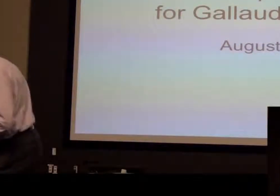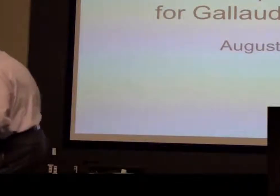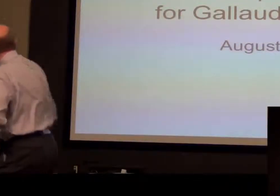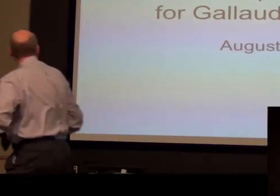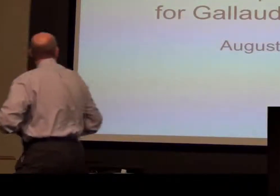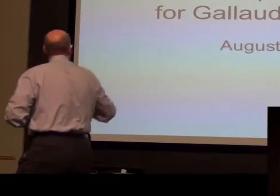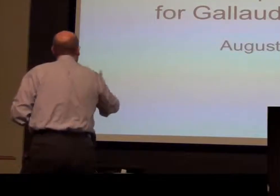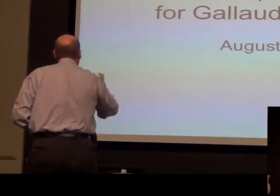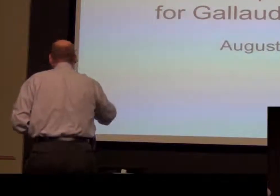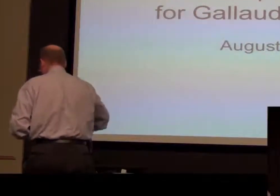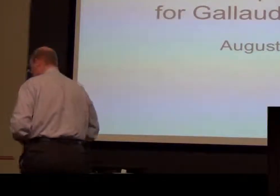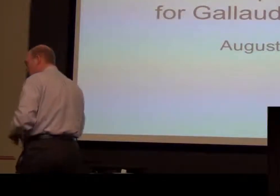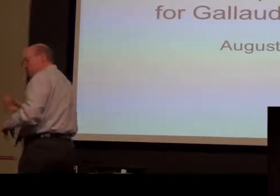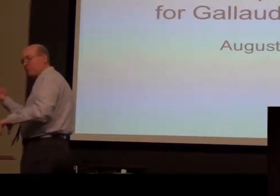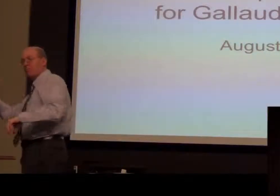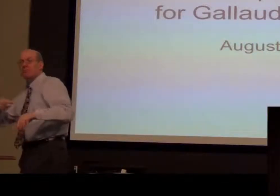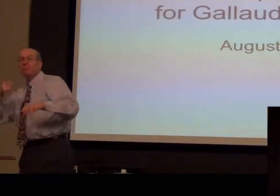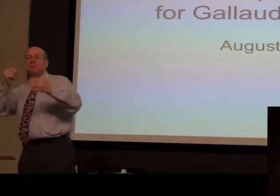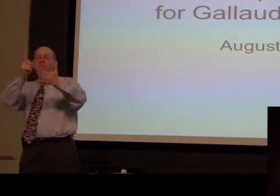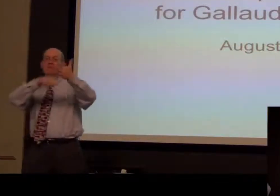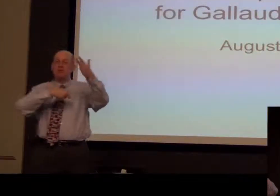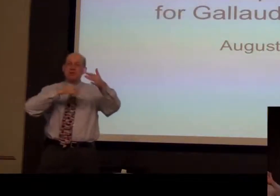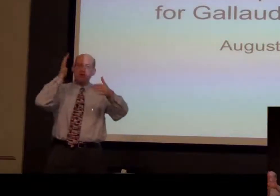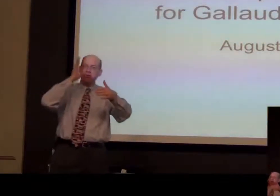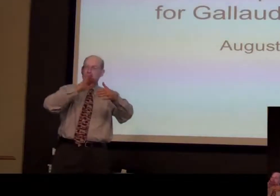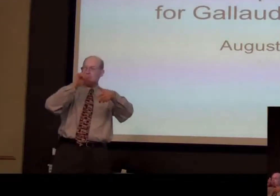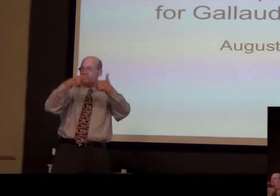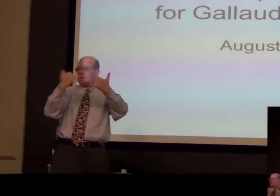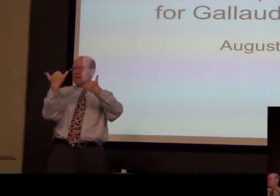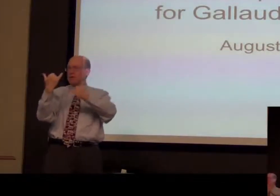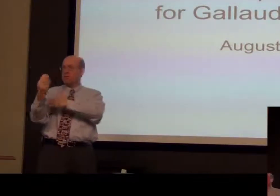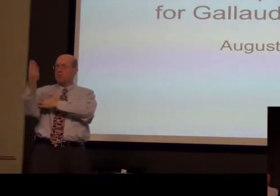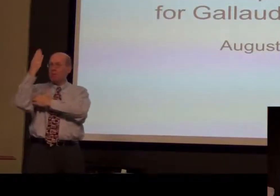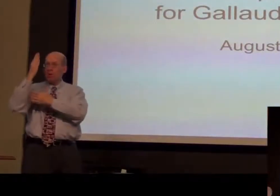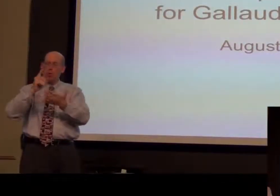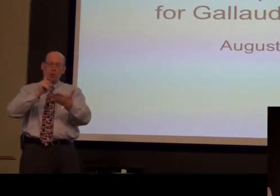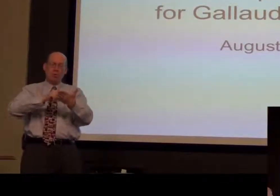well, but I wanted to pass it out in case you were curious as to what it looked like.